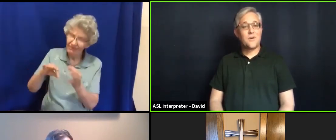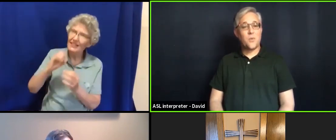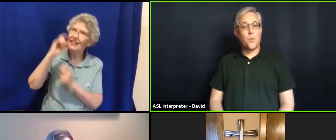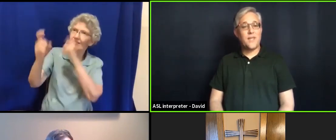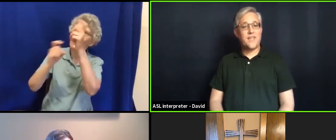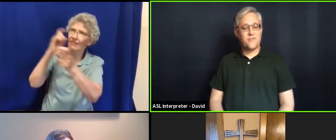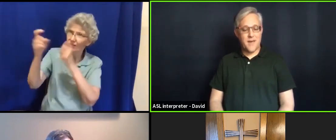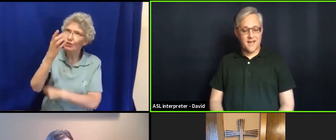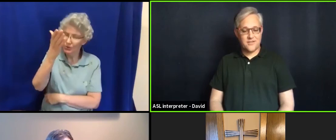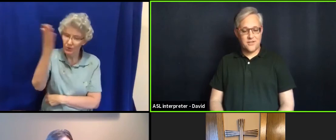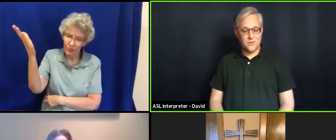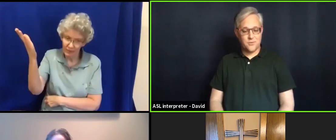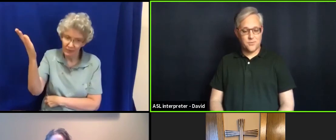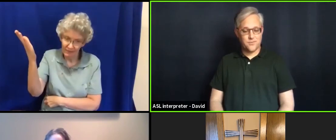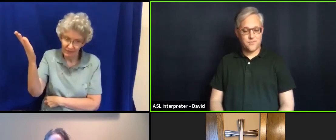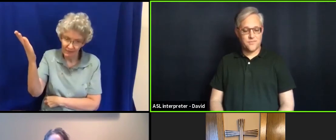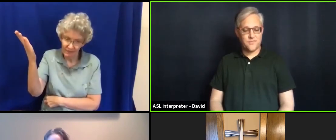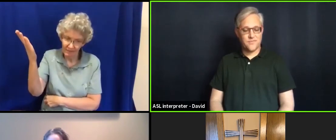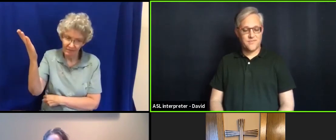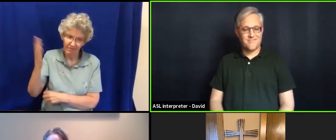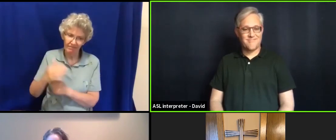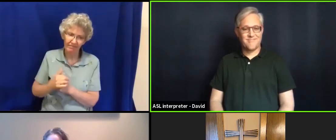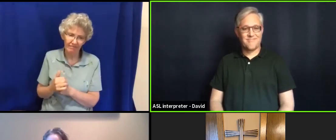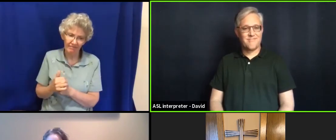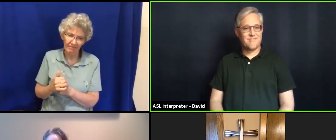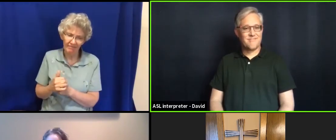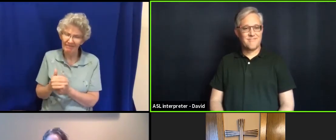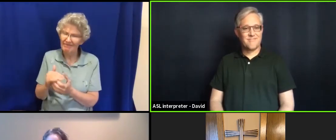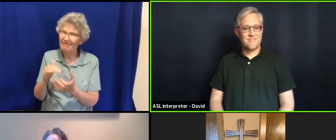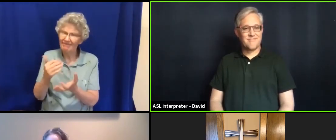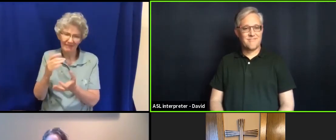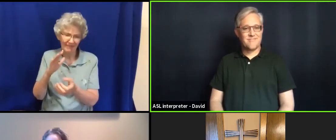Now we give back to you